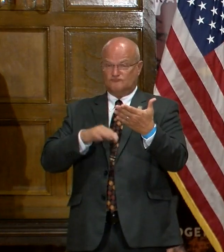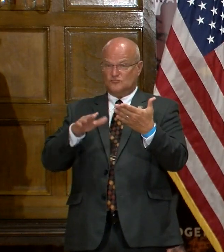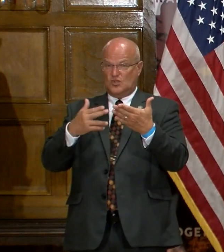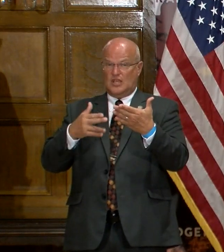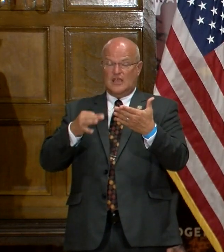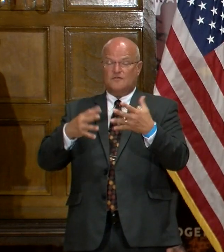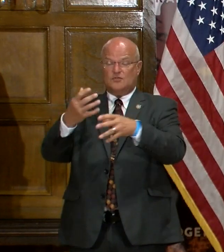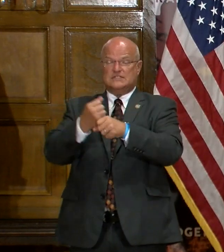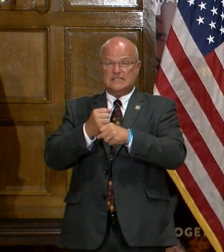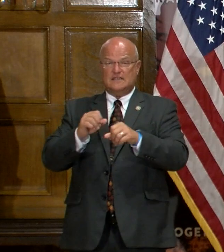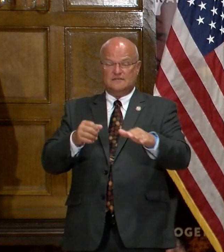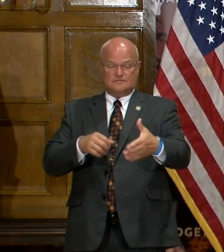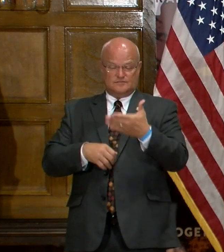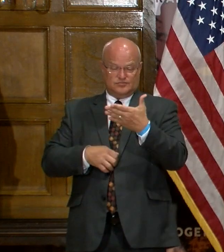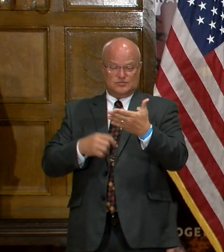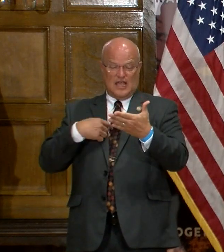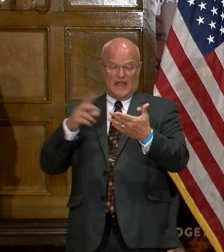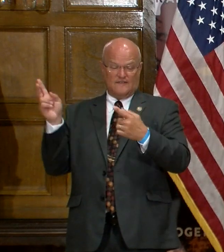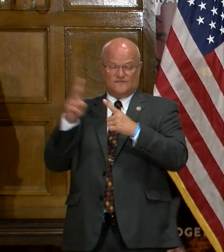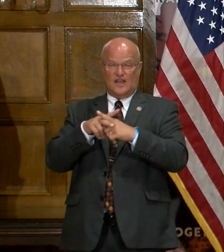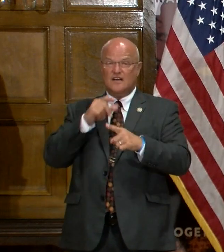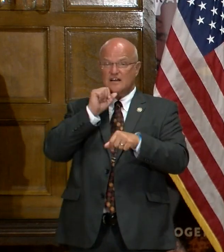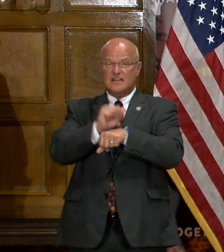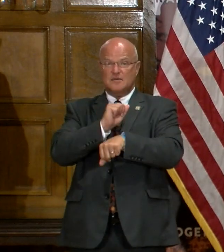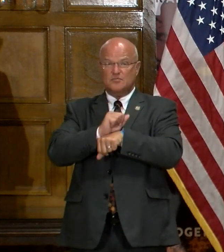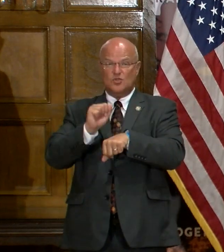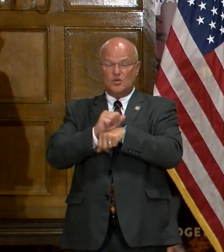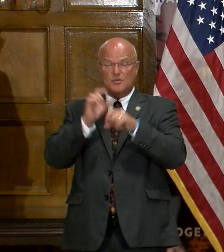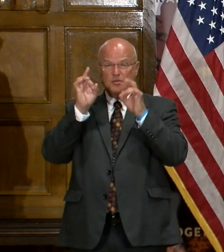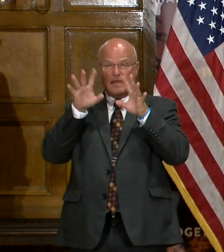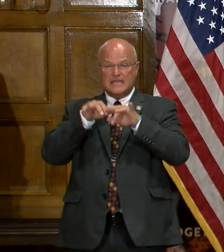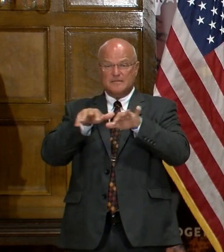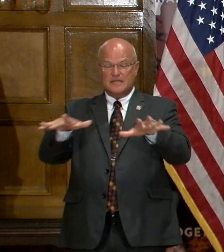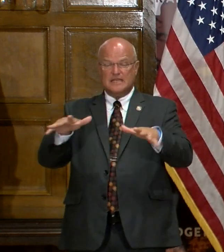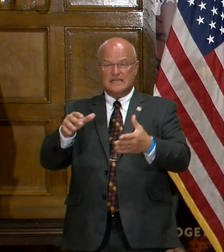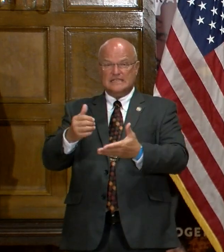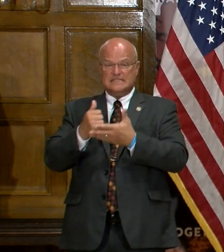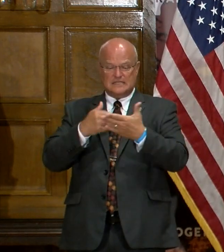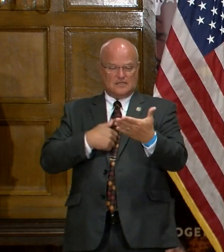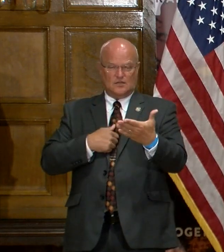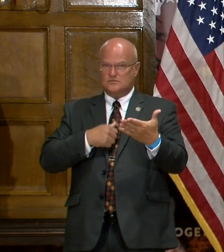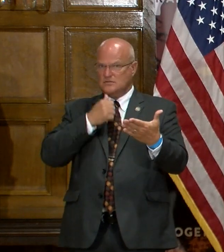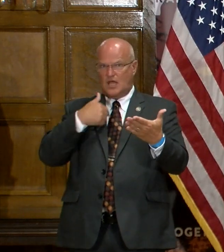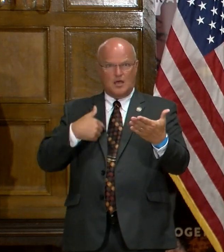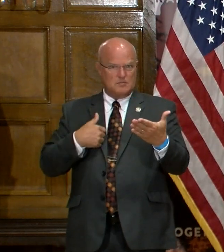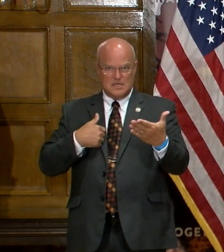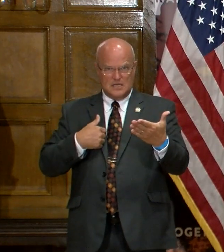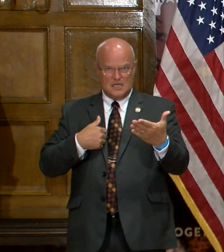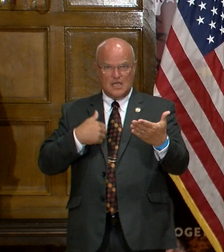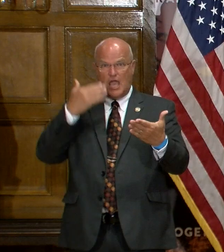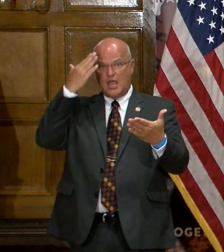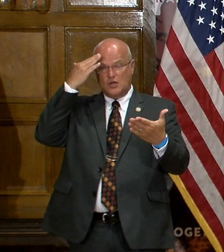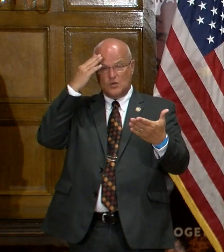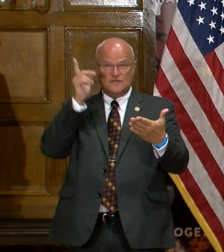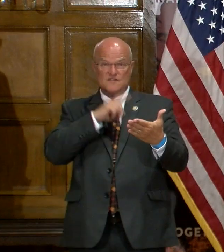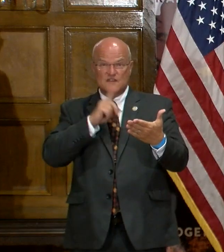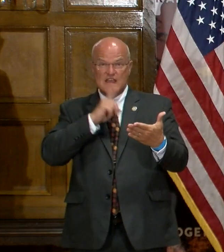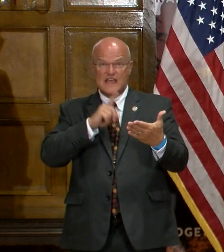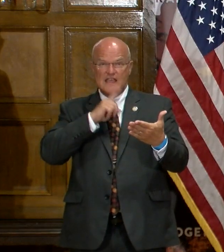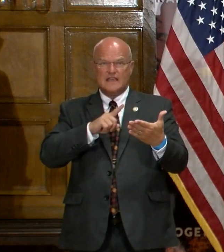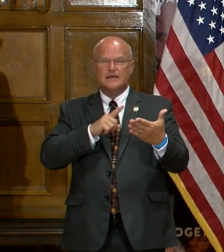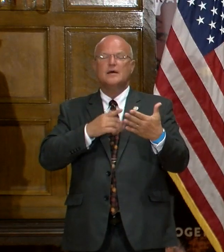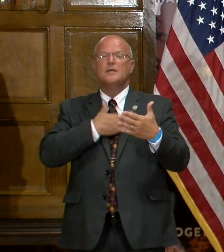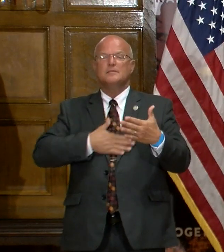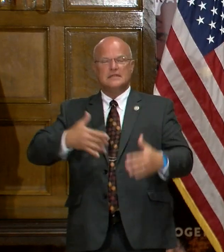if you receive a claim that says you have filed for unemployment or pandemic unemployment assistance and it's not you and you know it's fraudulent, please